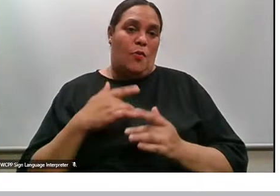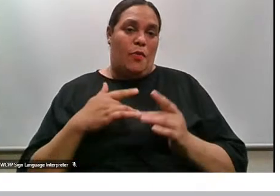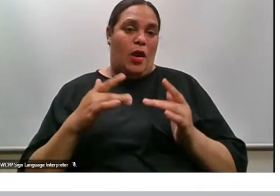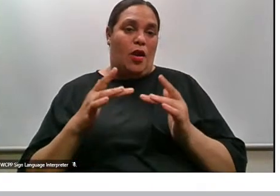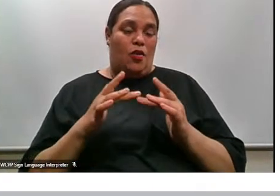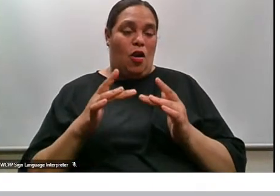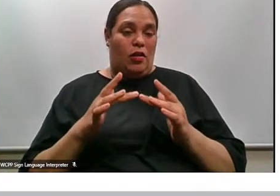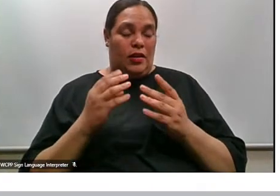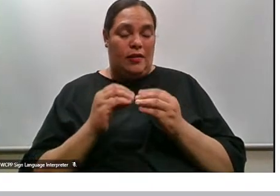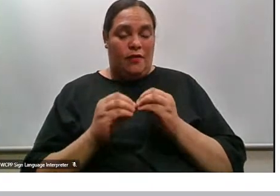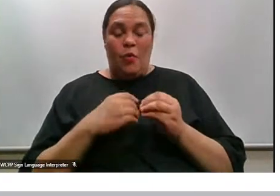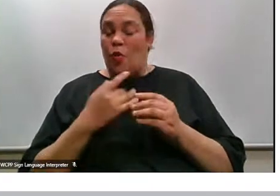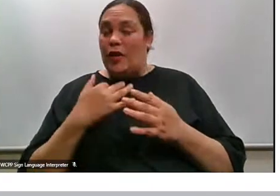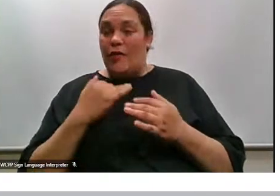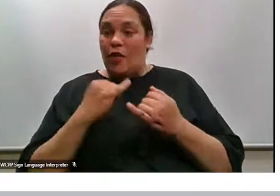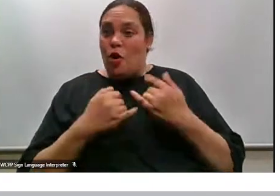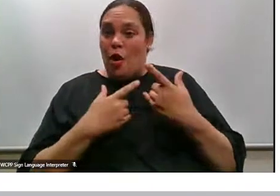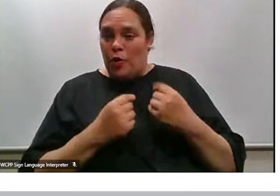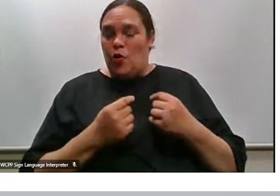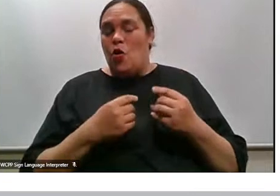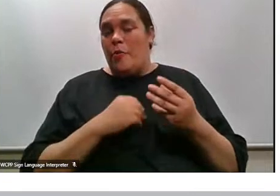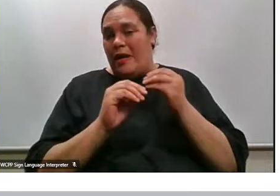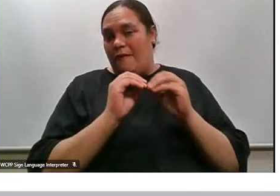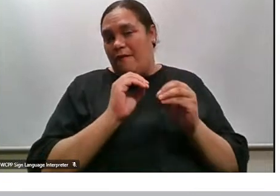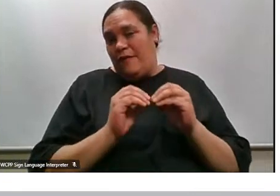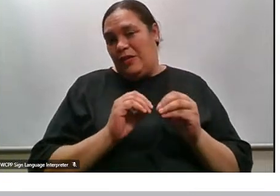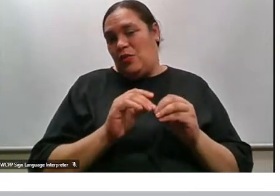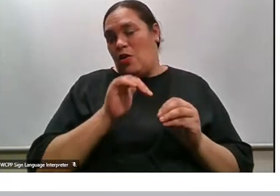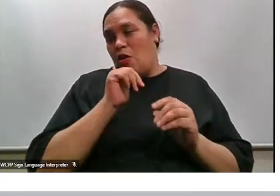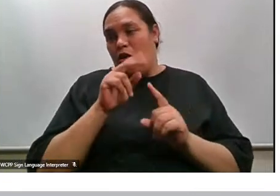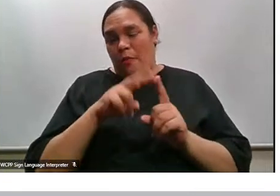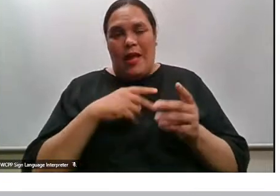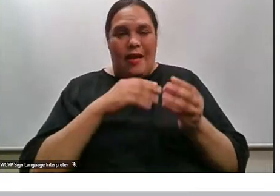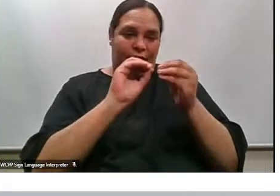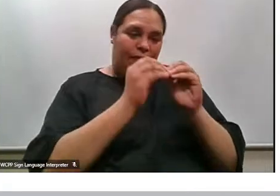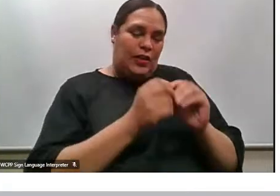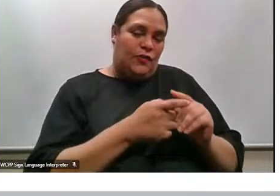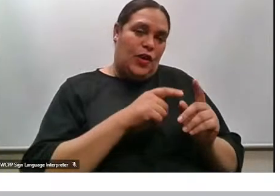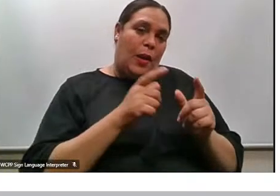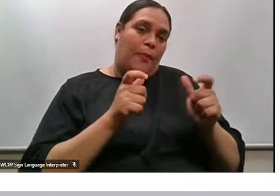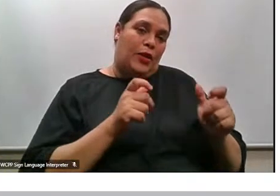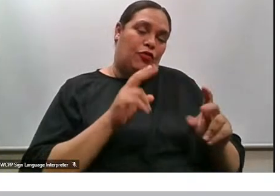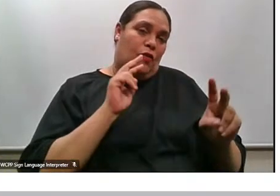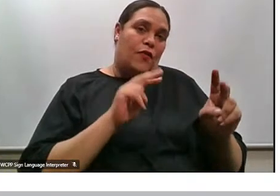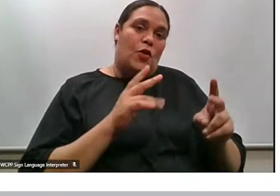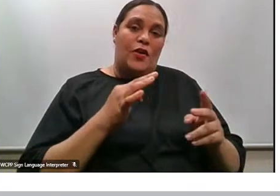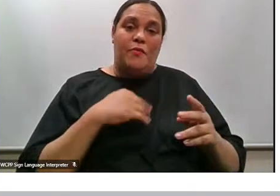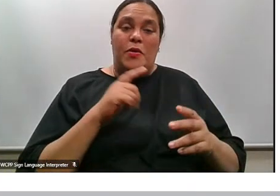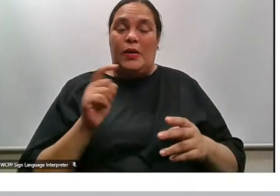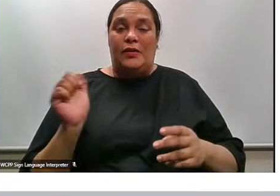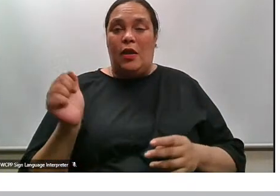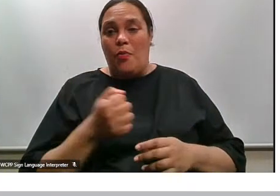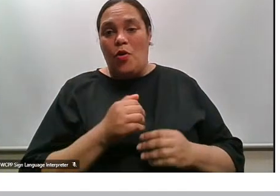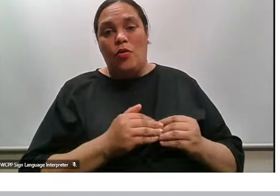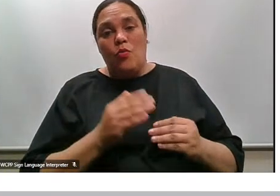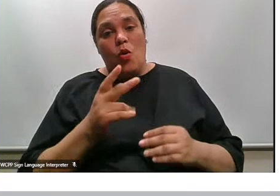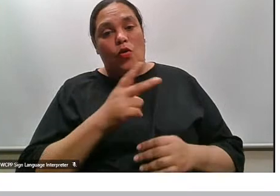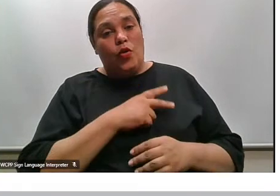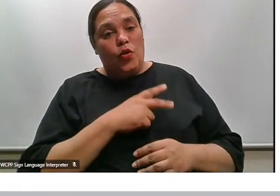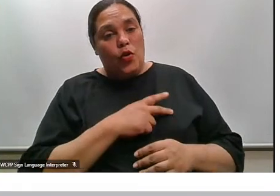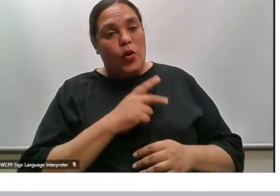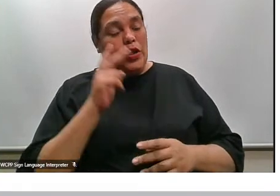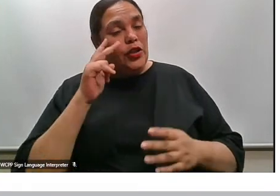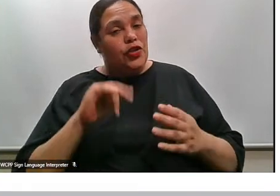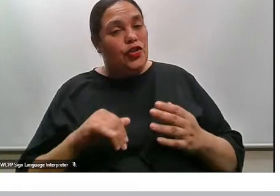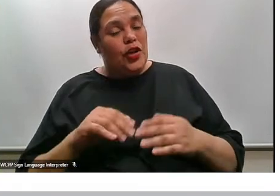been corrected. Whatever resulted in the non-compliance, I've remedied from a management point of view. If I had to appoint more security guards to check